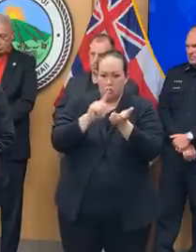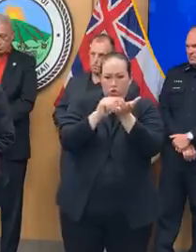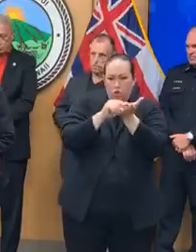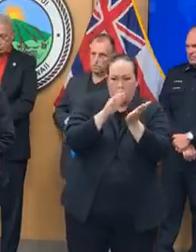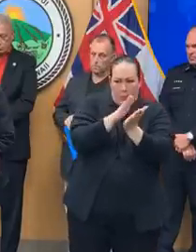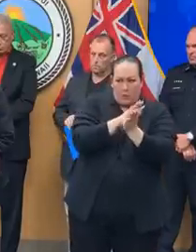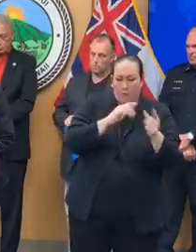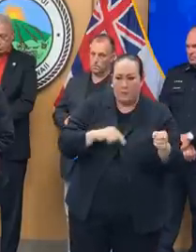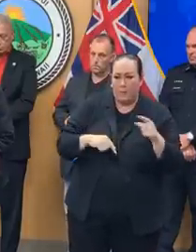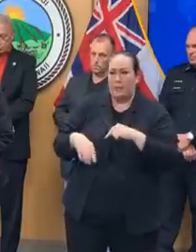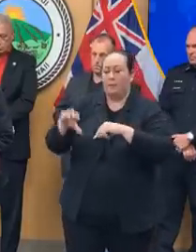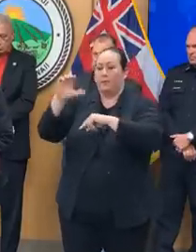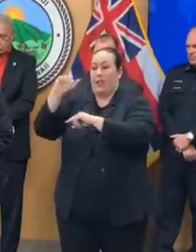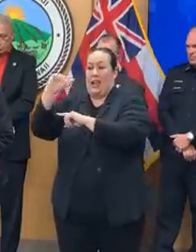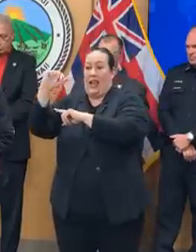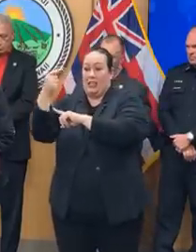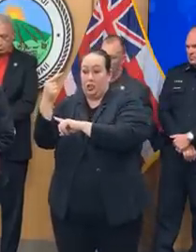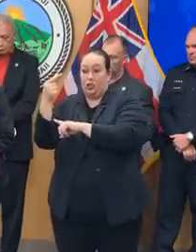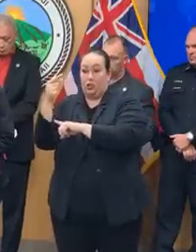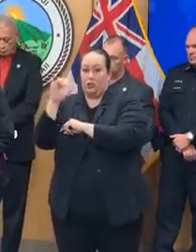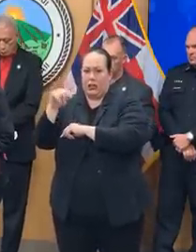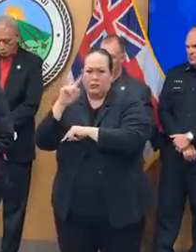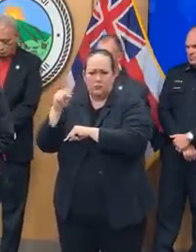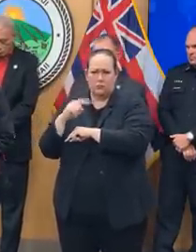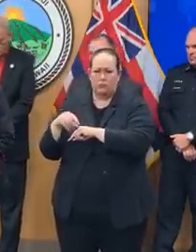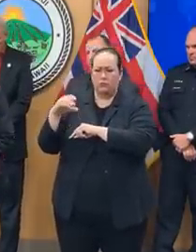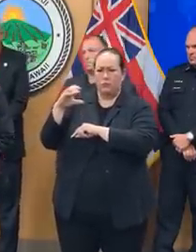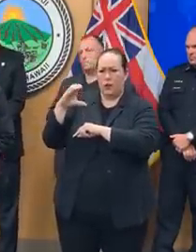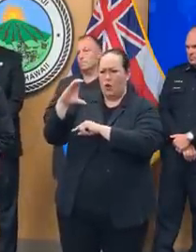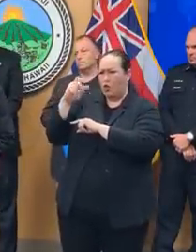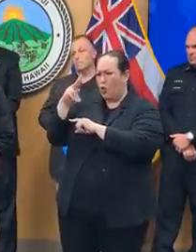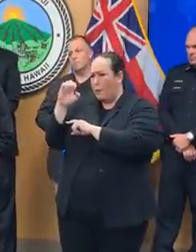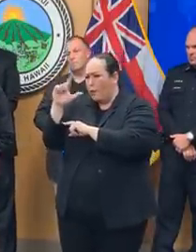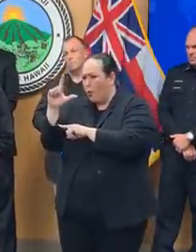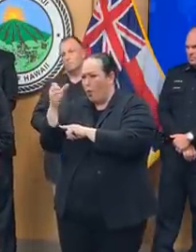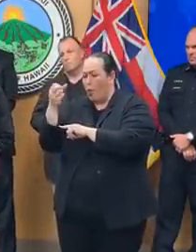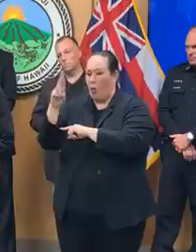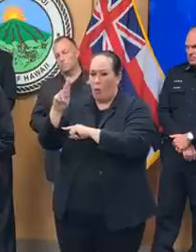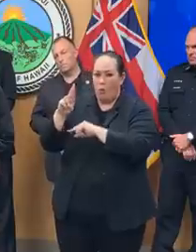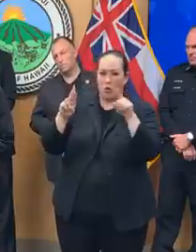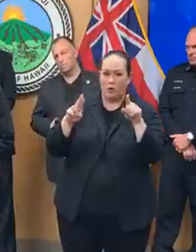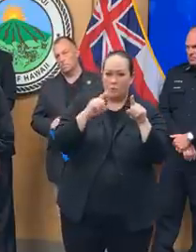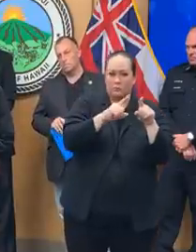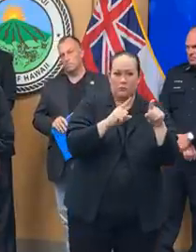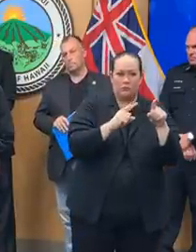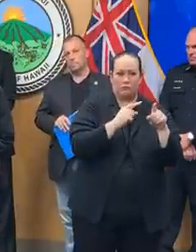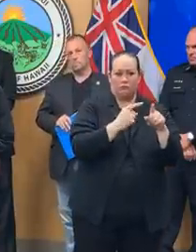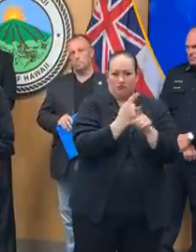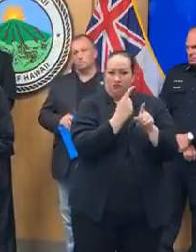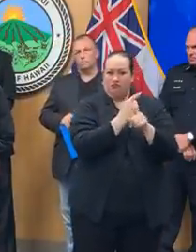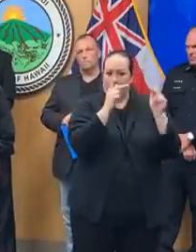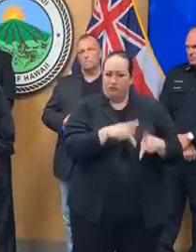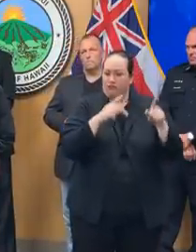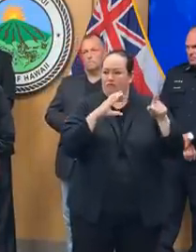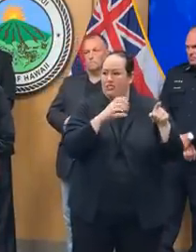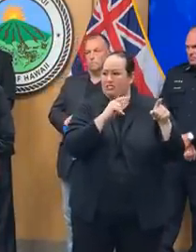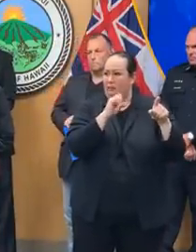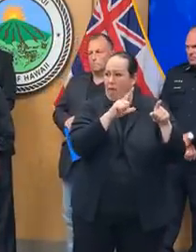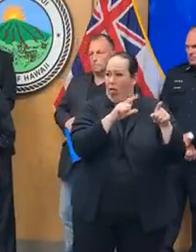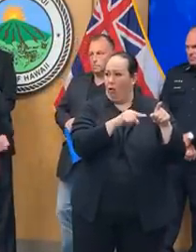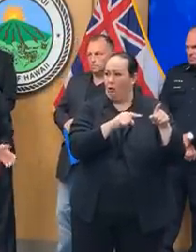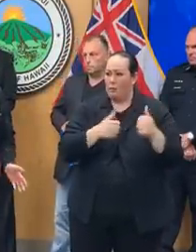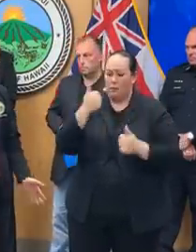a criminal or a civil investigation? And is the U.S. Department of Justice and other federal agencies assisting with the inquiry? And